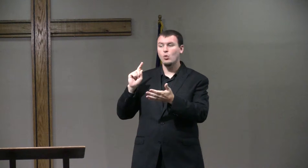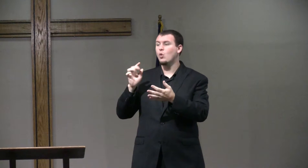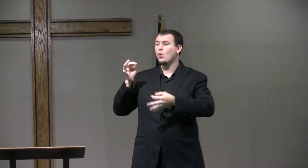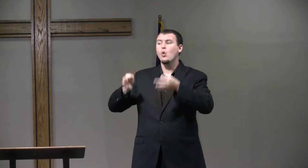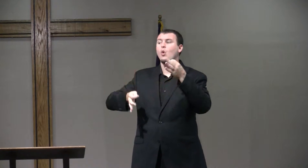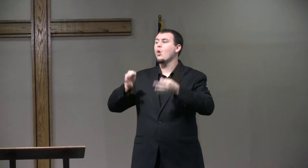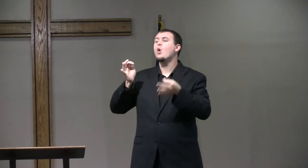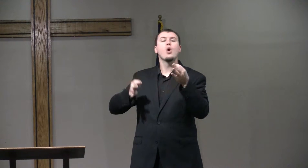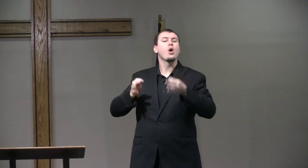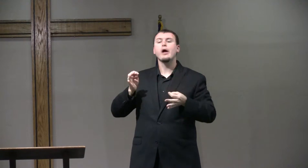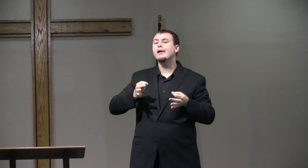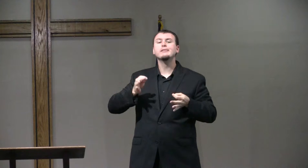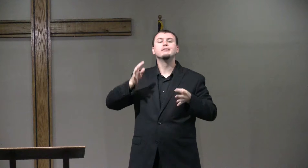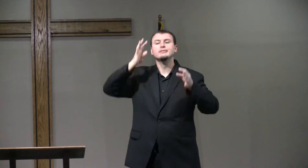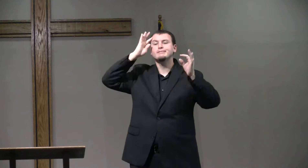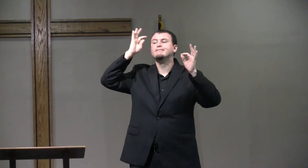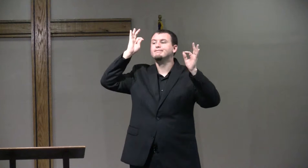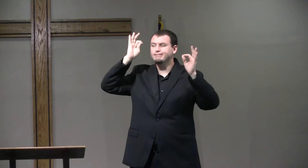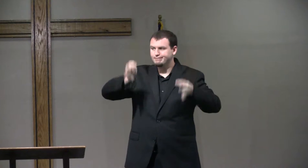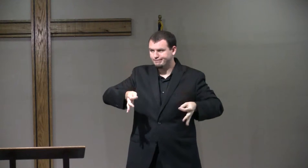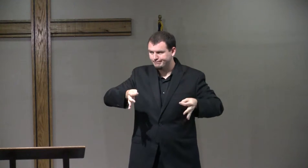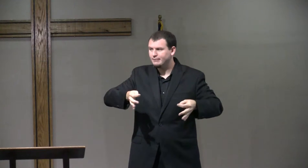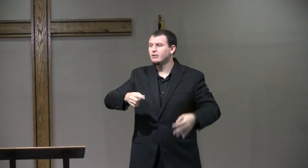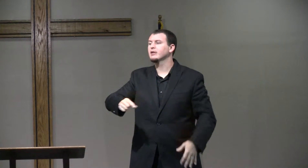week, the